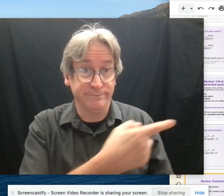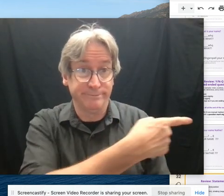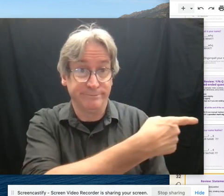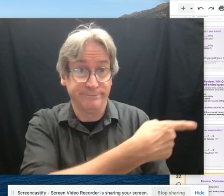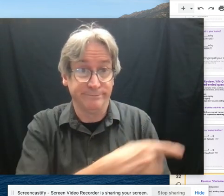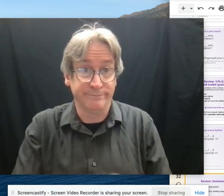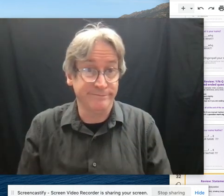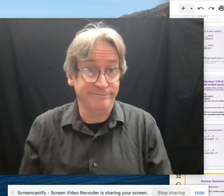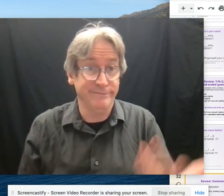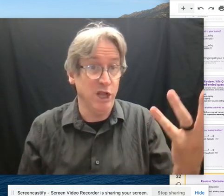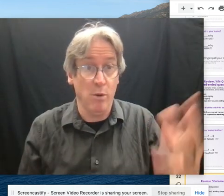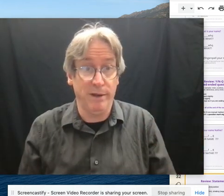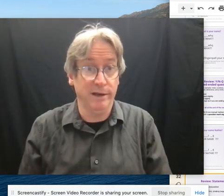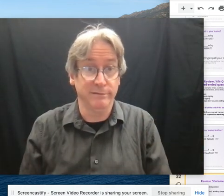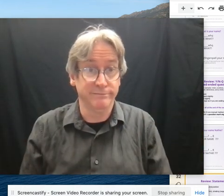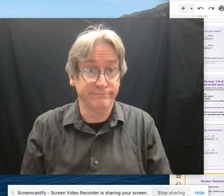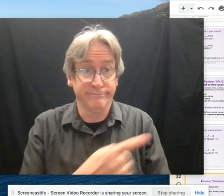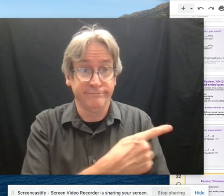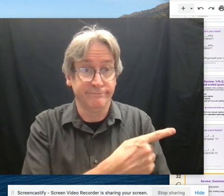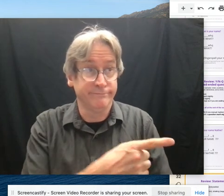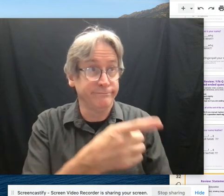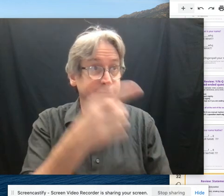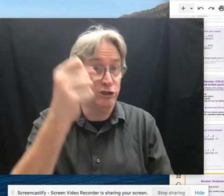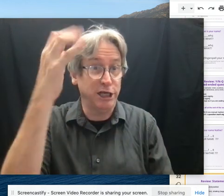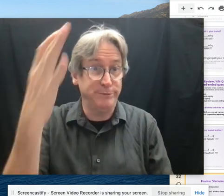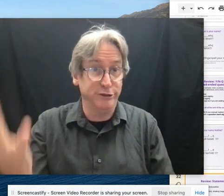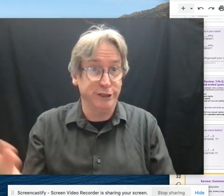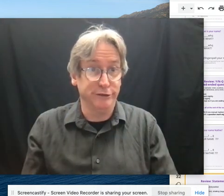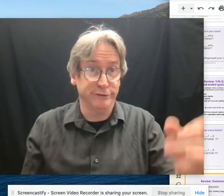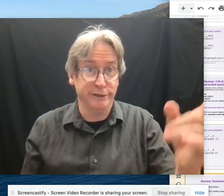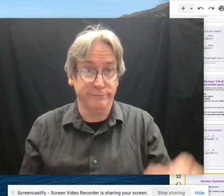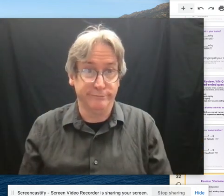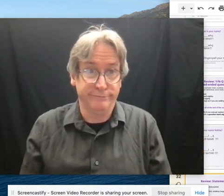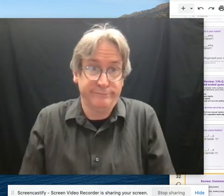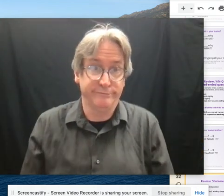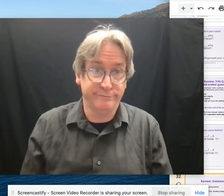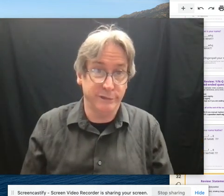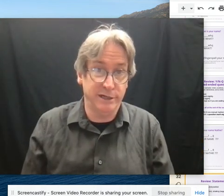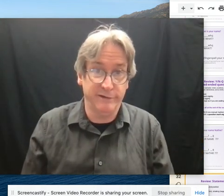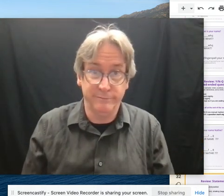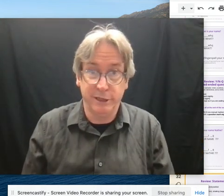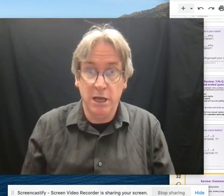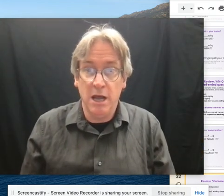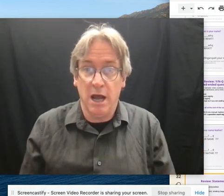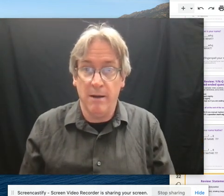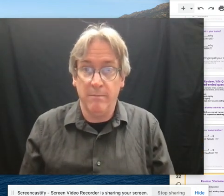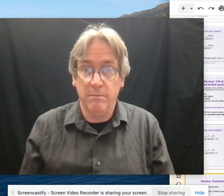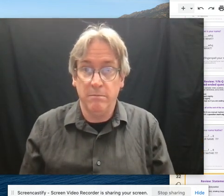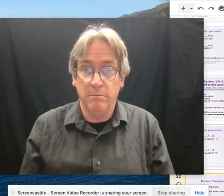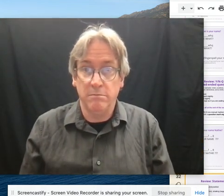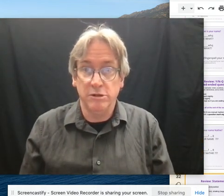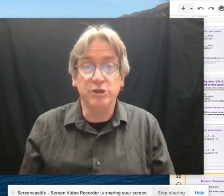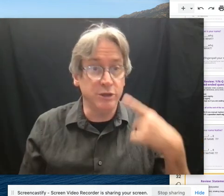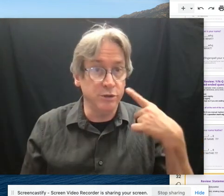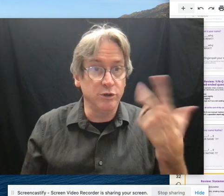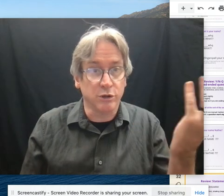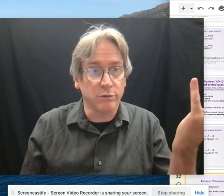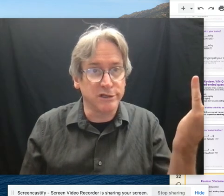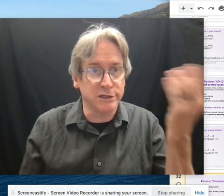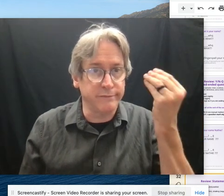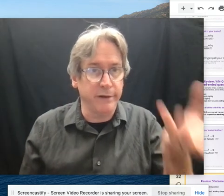He's here. No opinion. Shakespeare's here. Right here. Whatever. So you